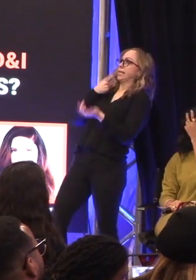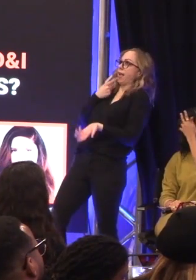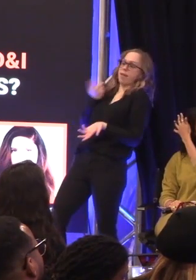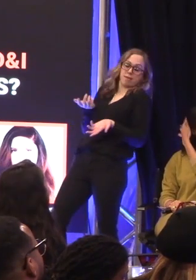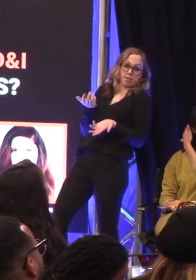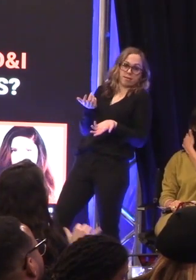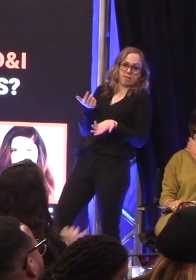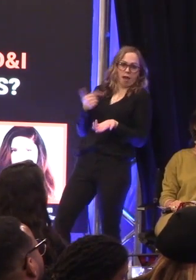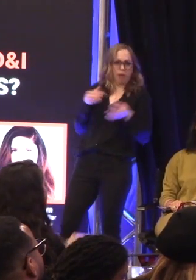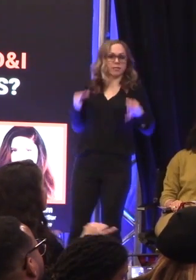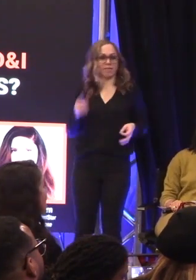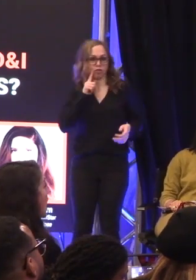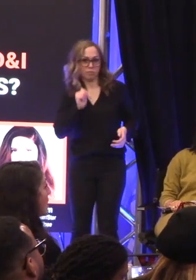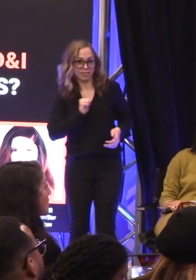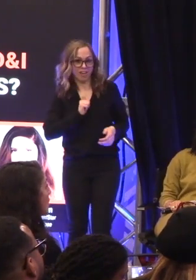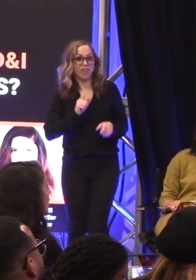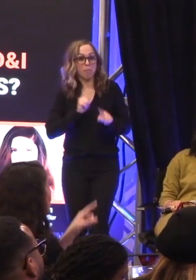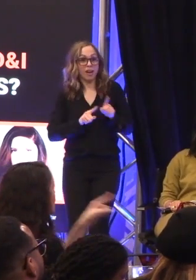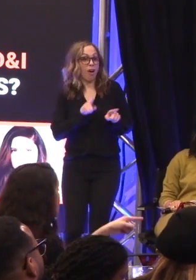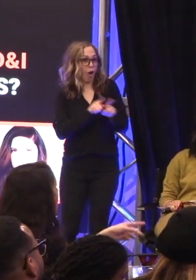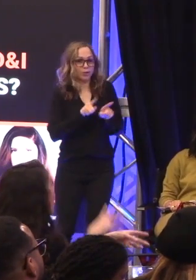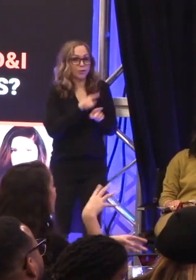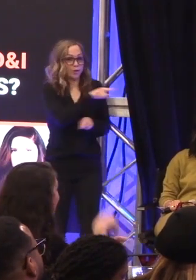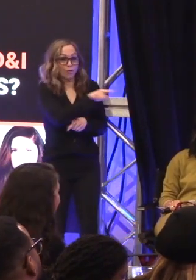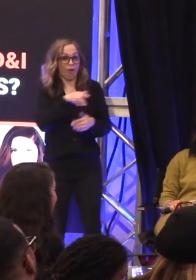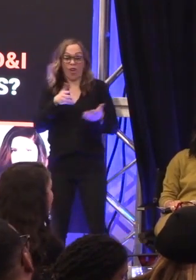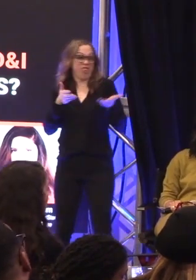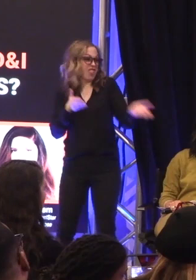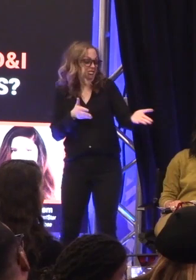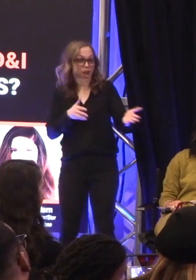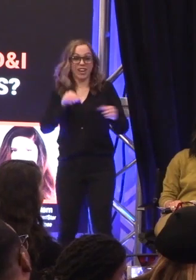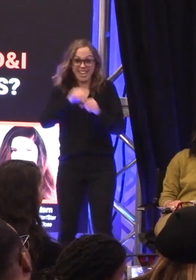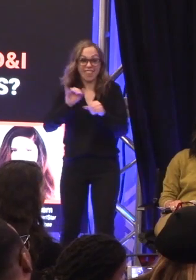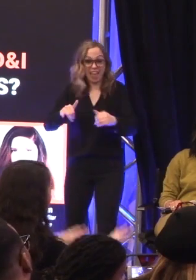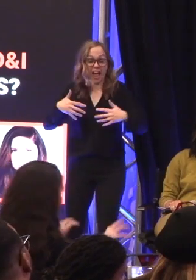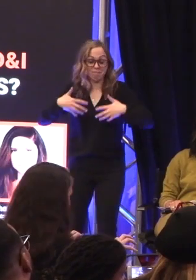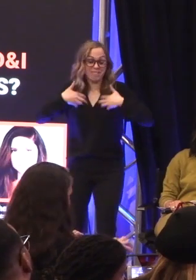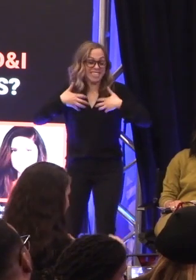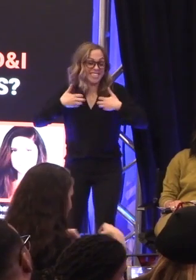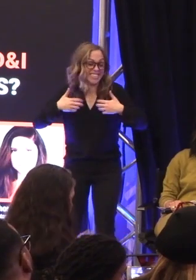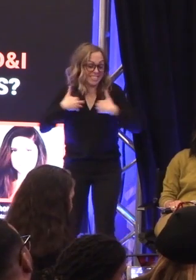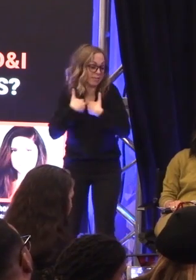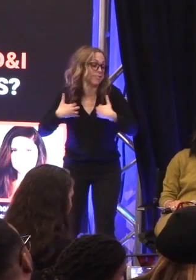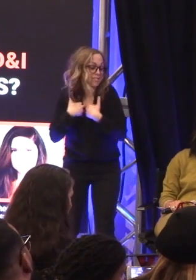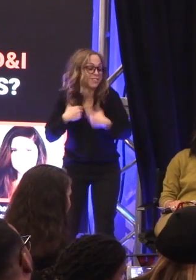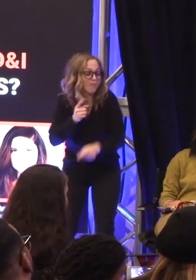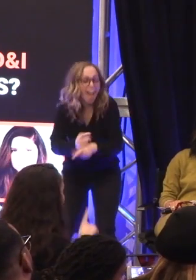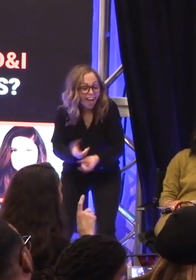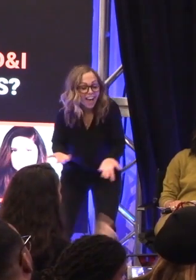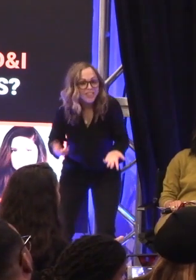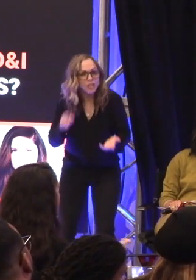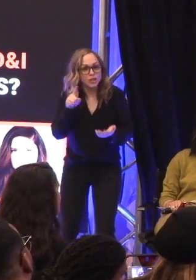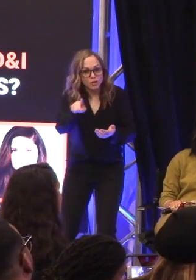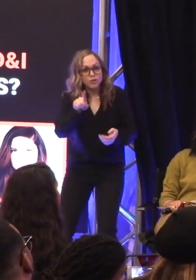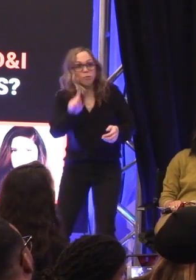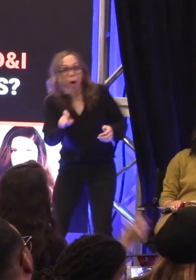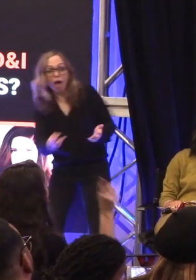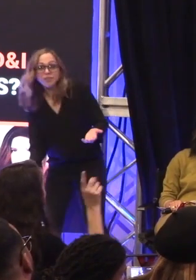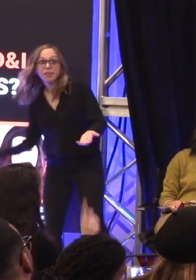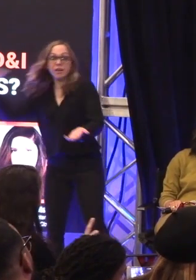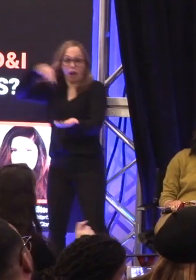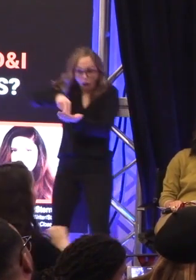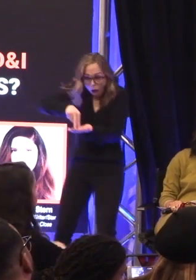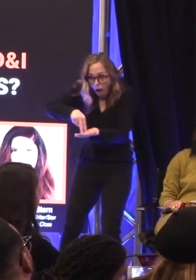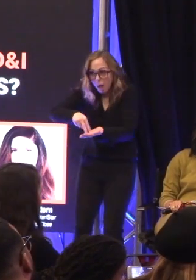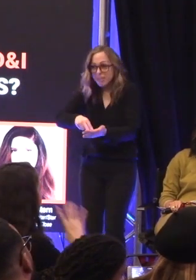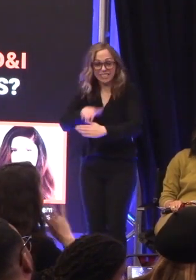Meanwhile, you are in the belly of the beast, fighting the fight, and having to then come on this stage and talk about these